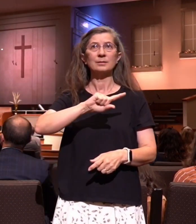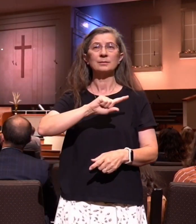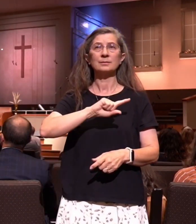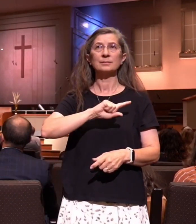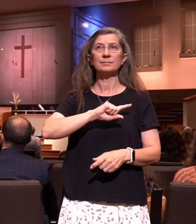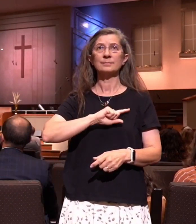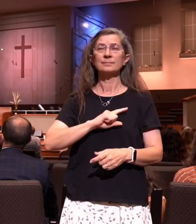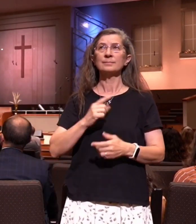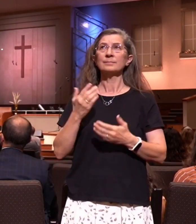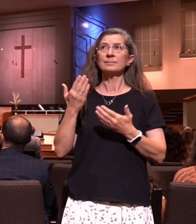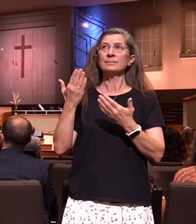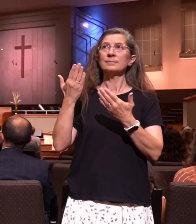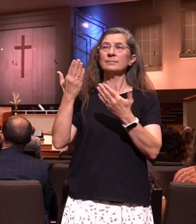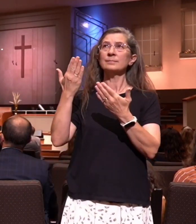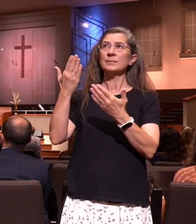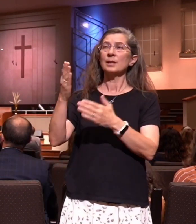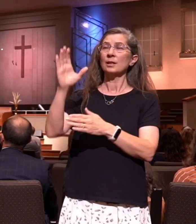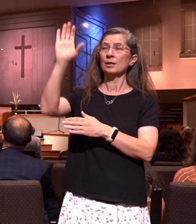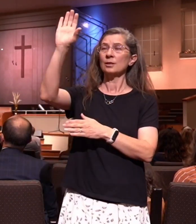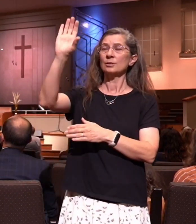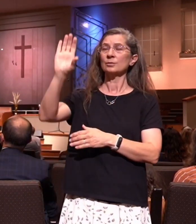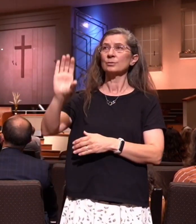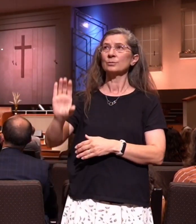cross said it